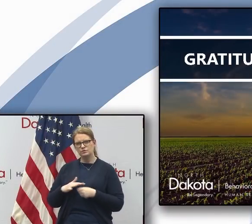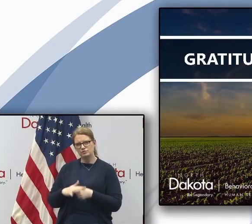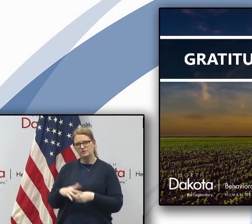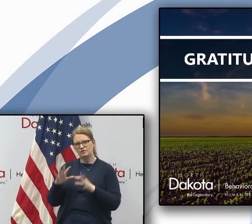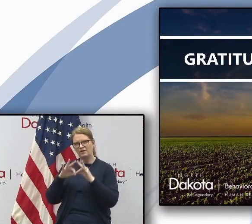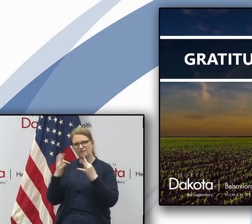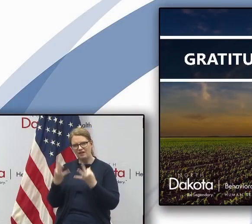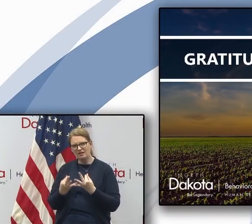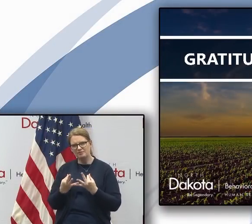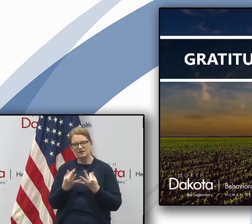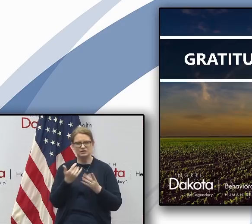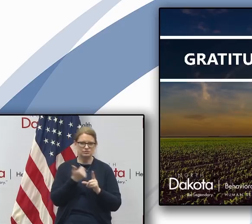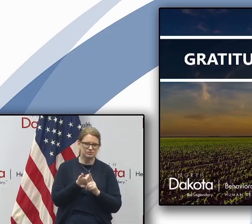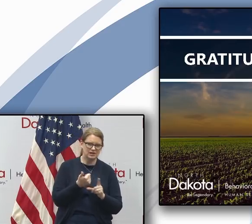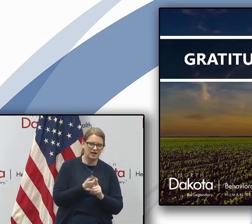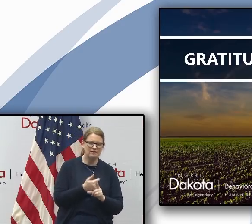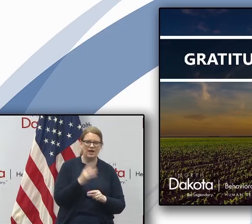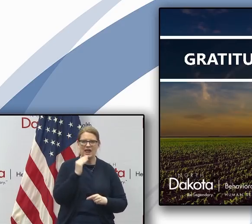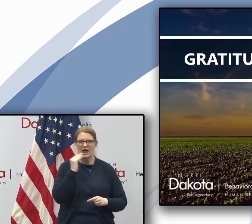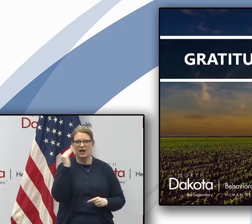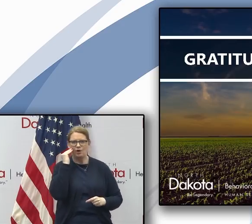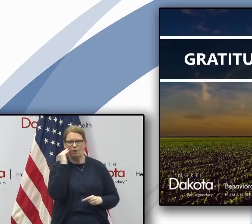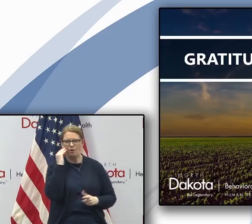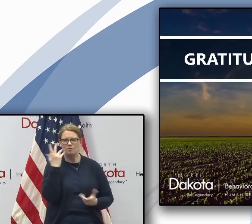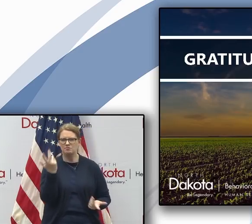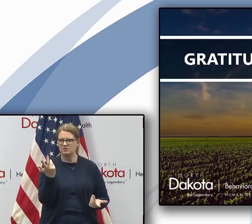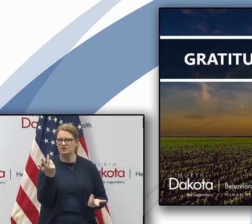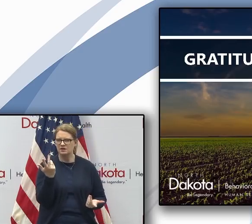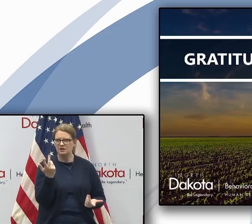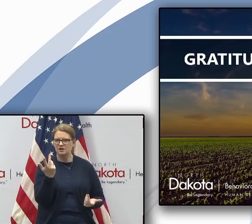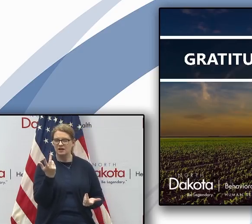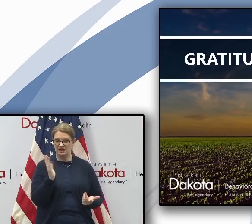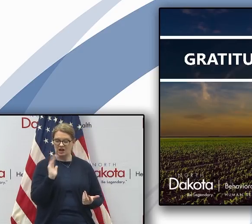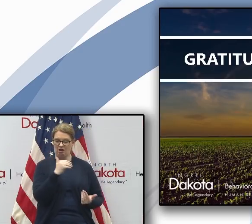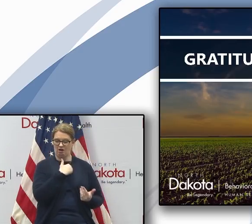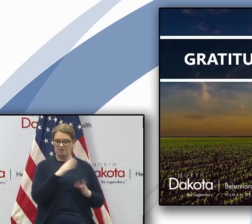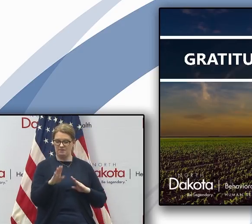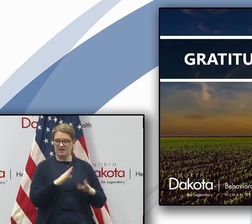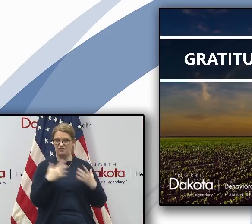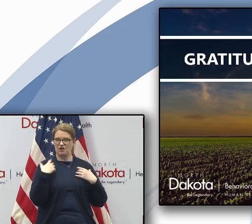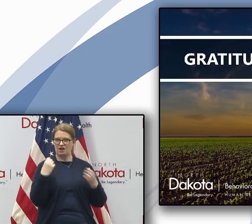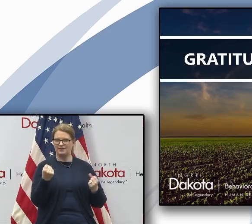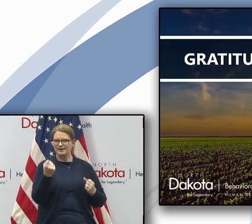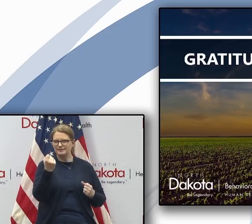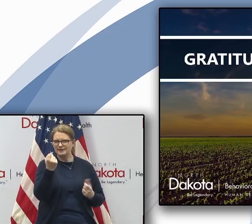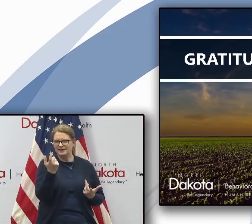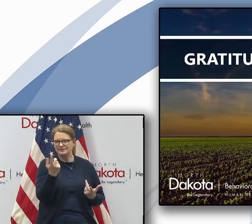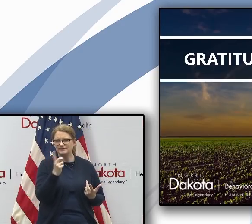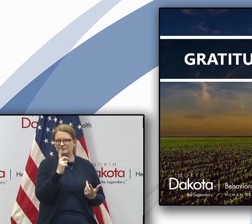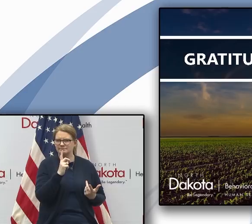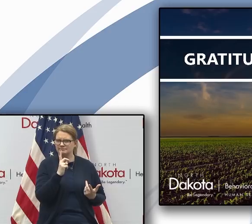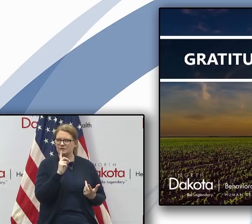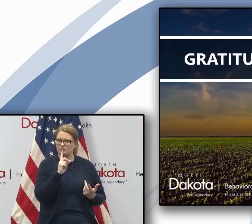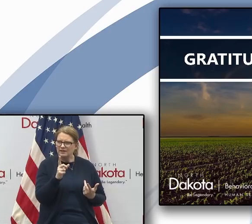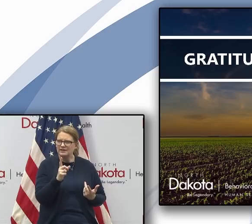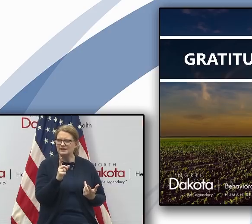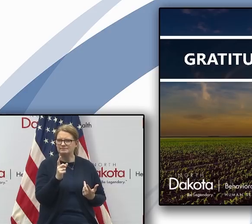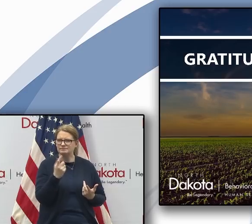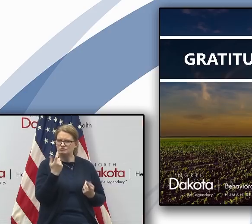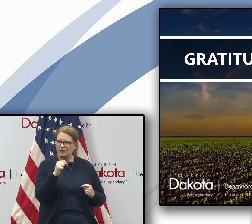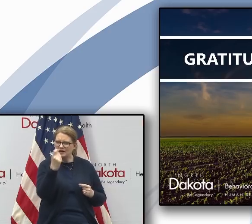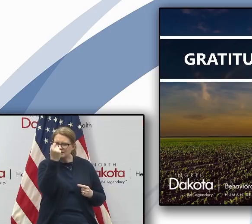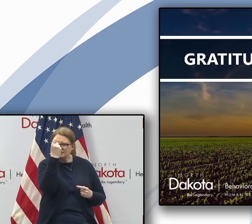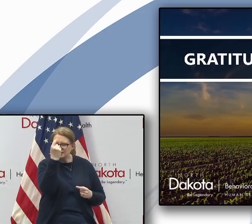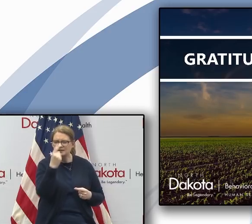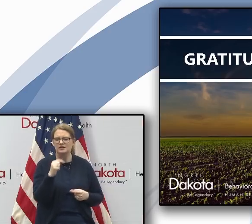work, and acknowledging the role that this can play in our behavioral health. Our North Dakota Behavioral Health Team has put a tool